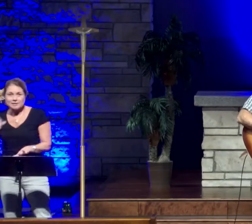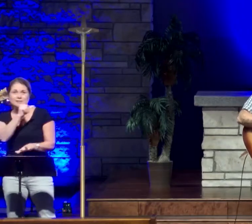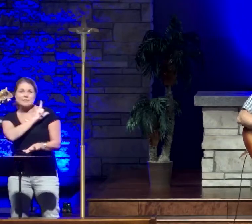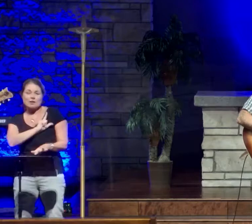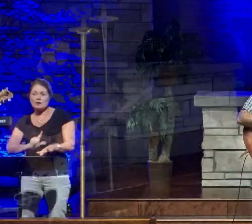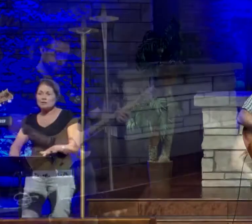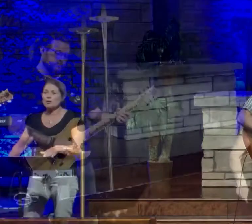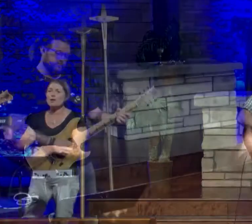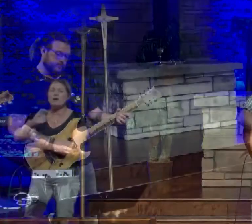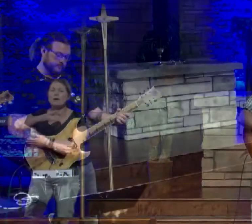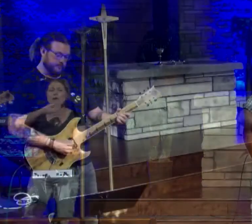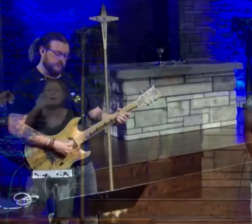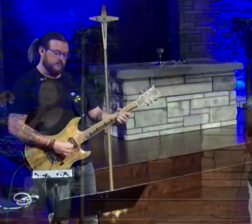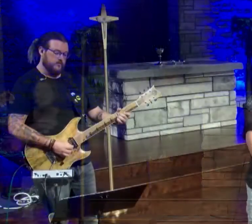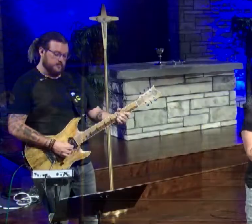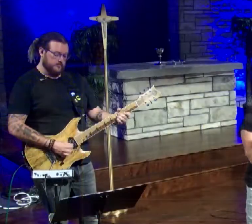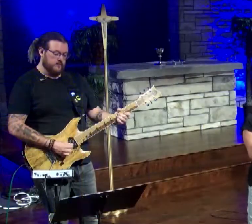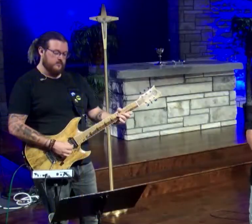comes. Bless the Lord.